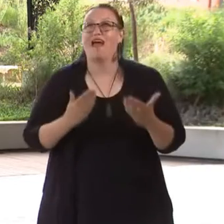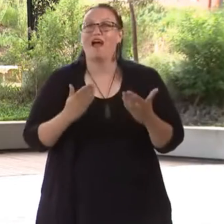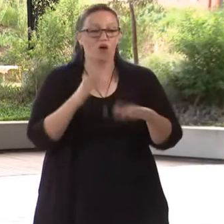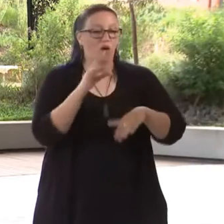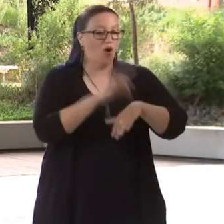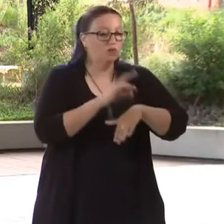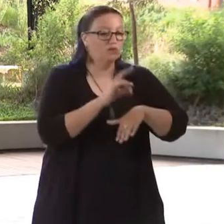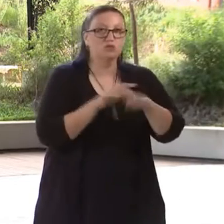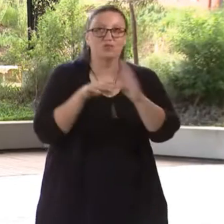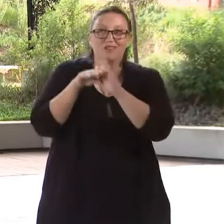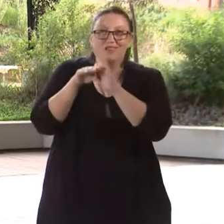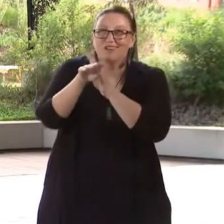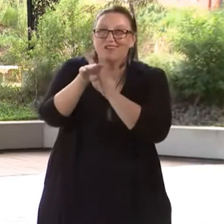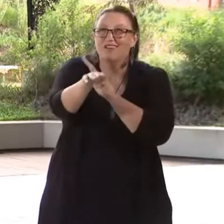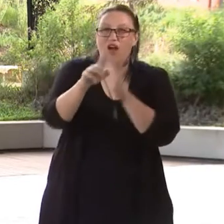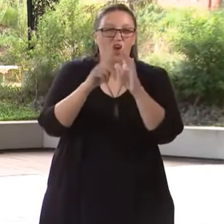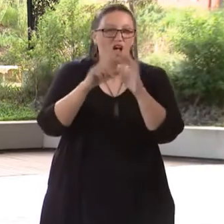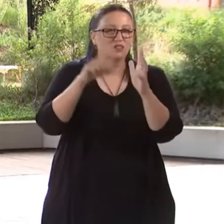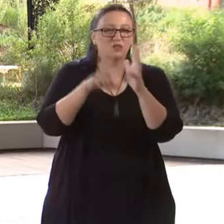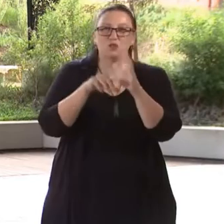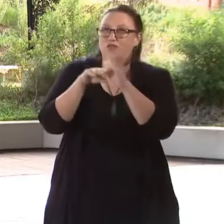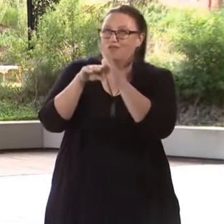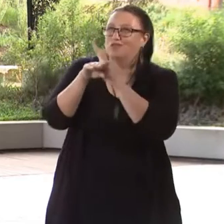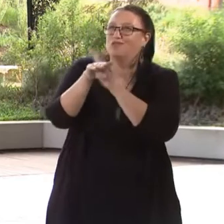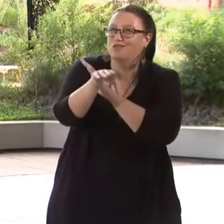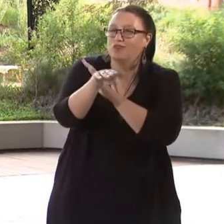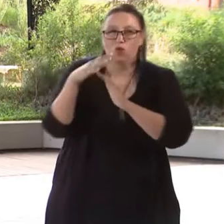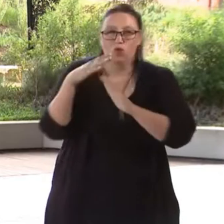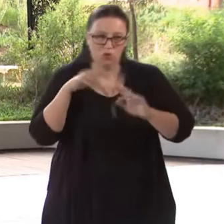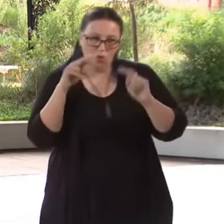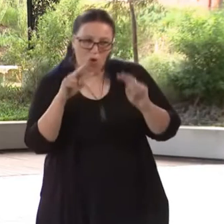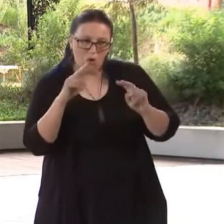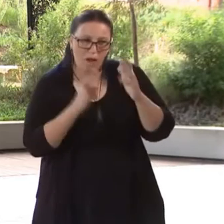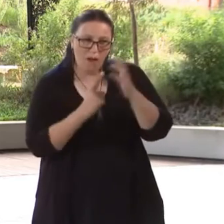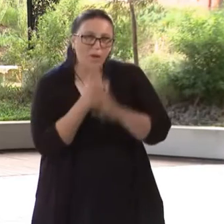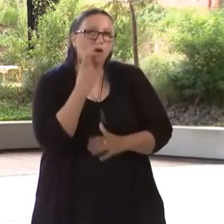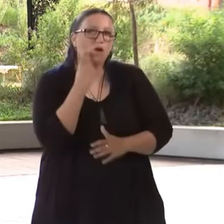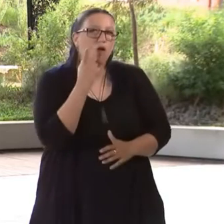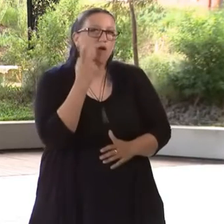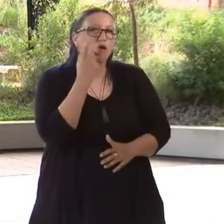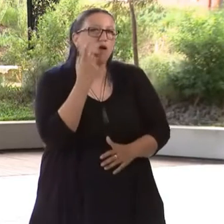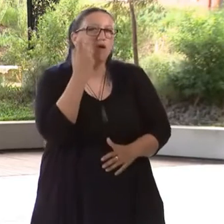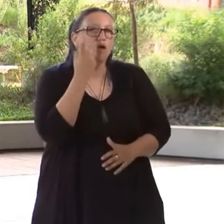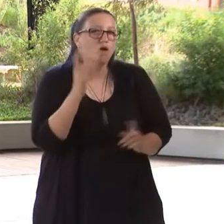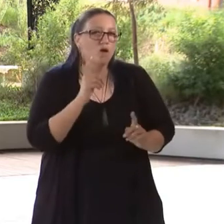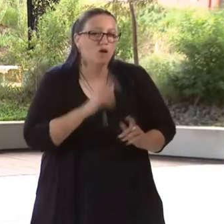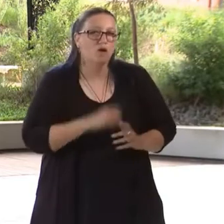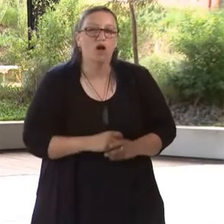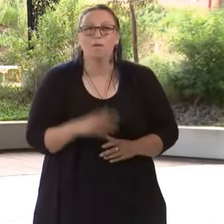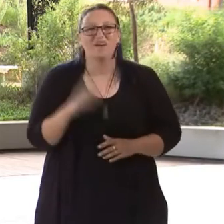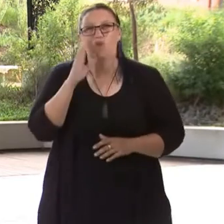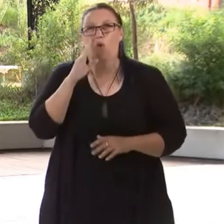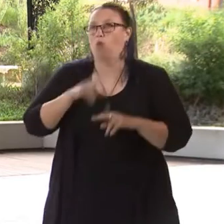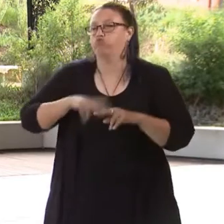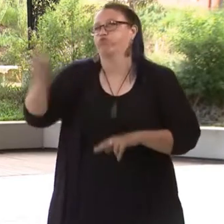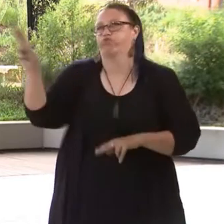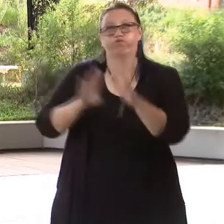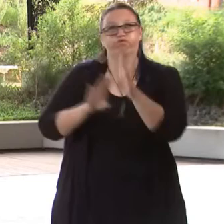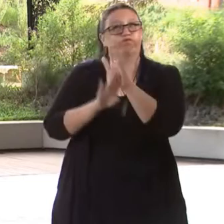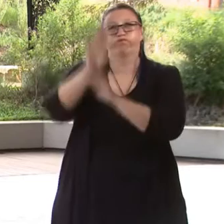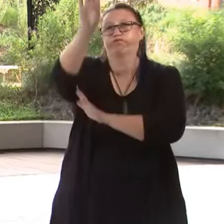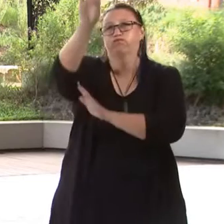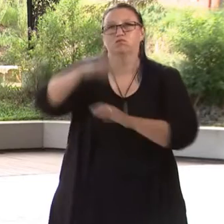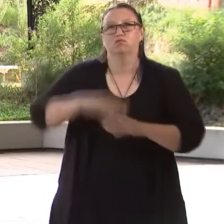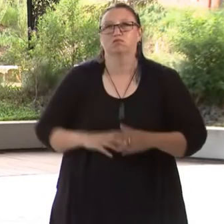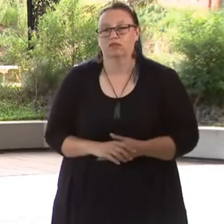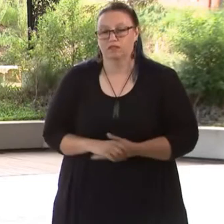very closely and seeing particularly what the next few days bring to us. I would like to make the point, though, that those